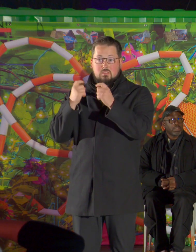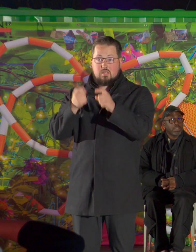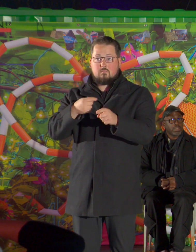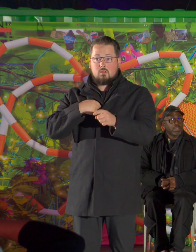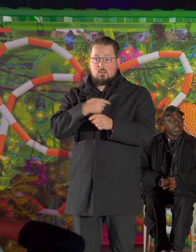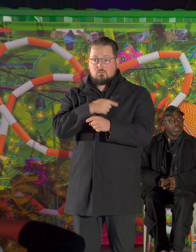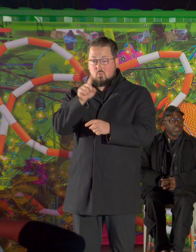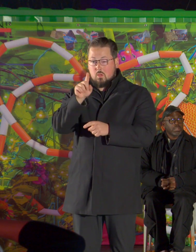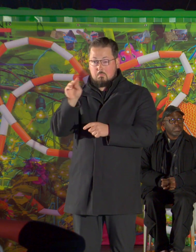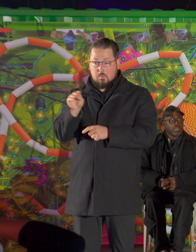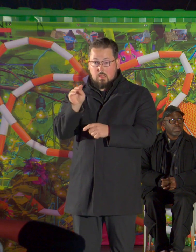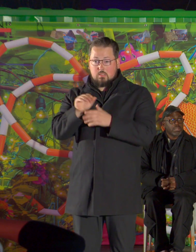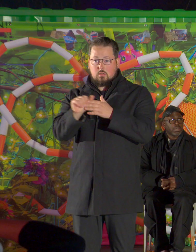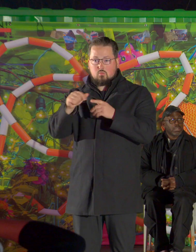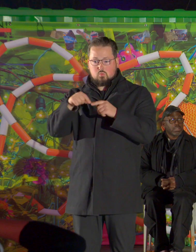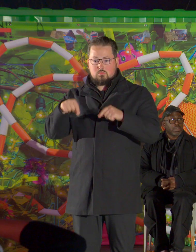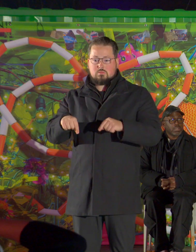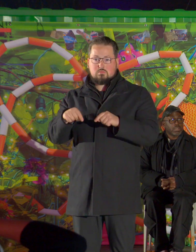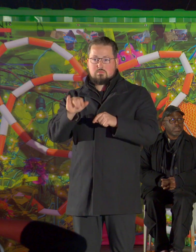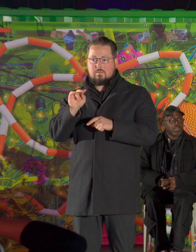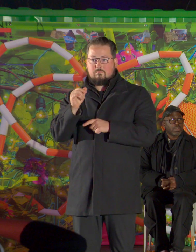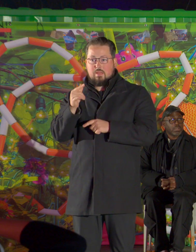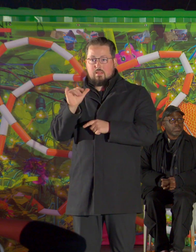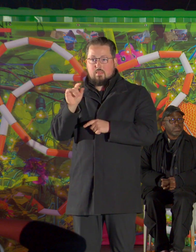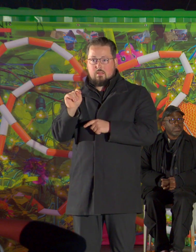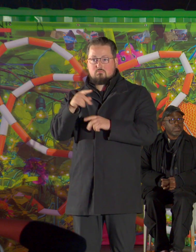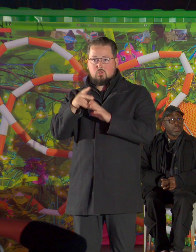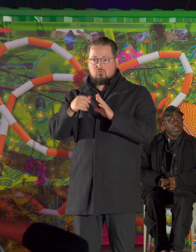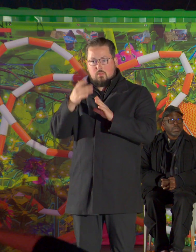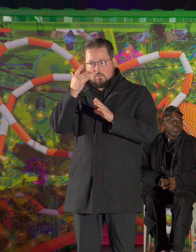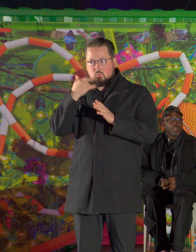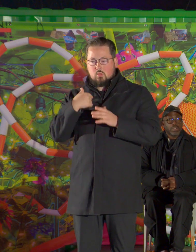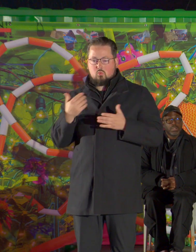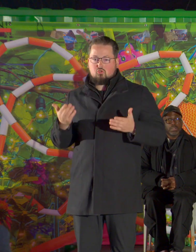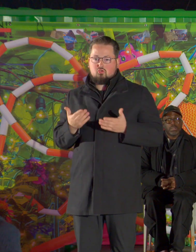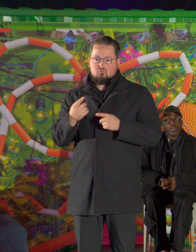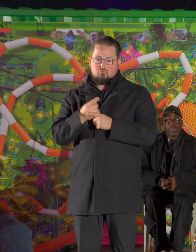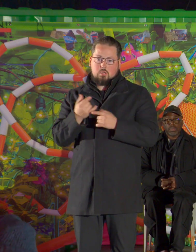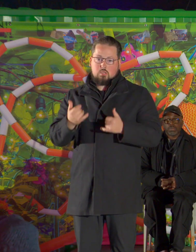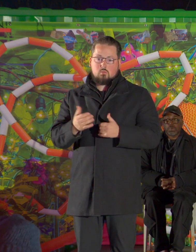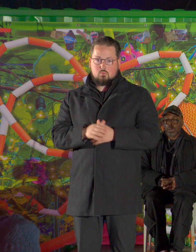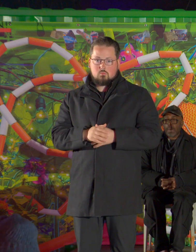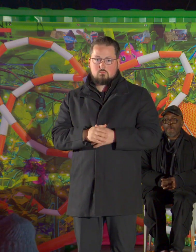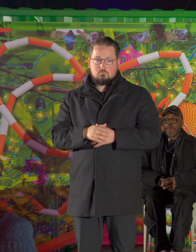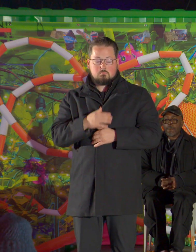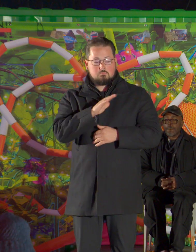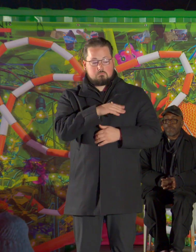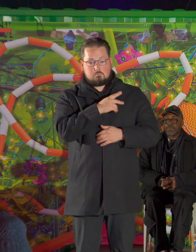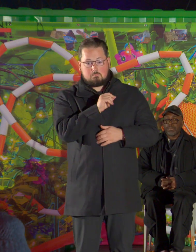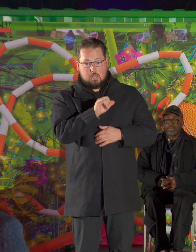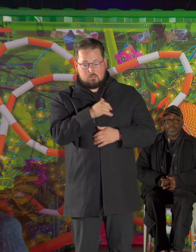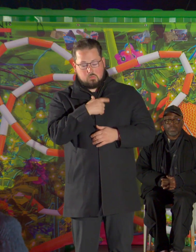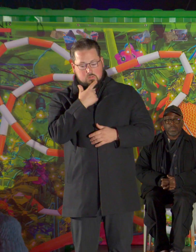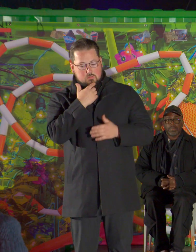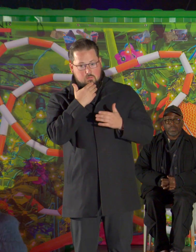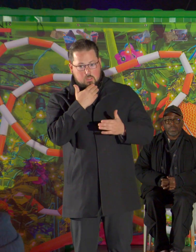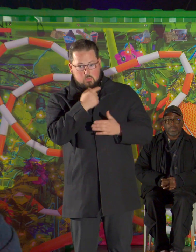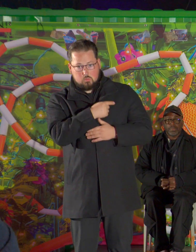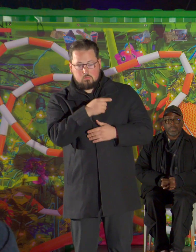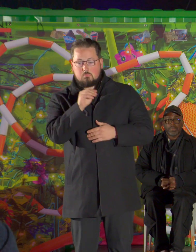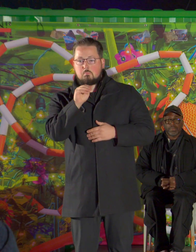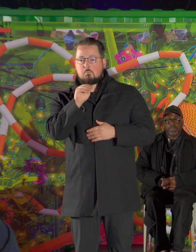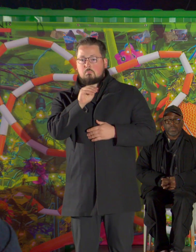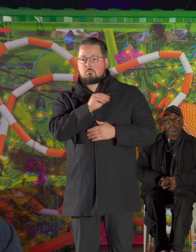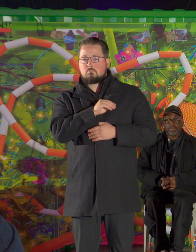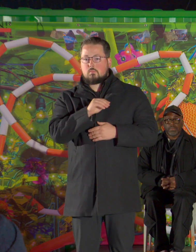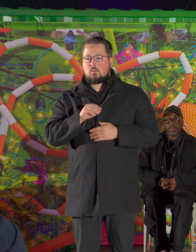to the Inviting Light project, and this is the reason why we are here right now. Patty, I want to thank you, Mayor Bloomberg,